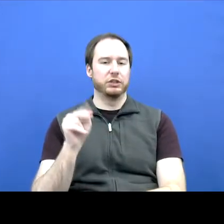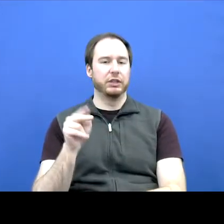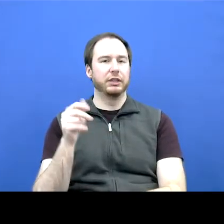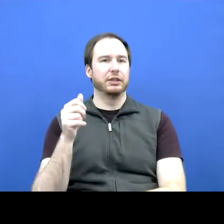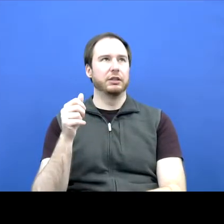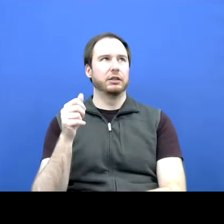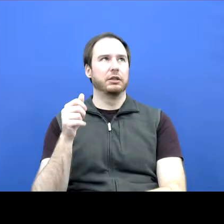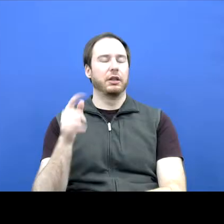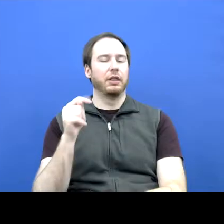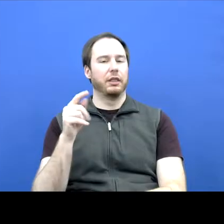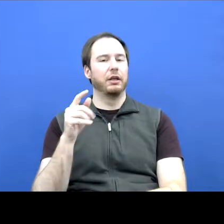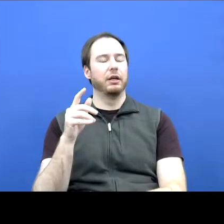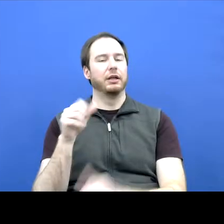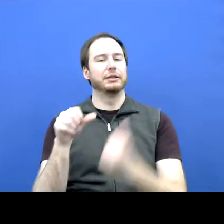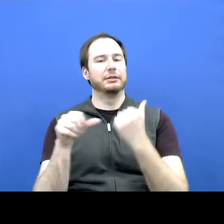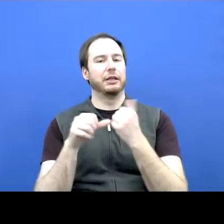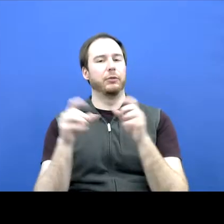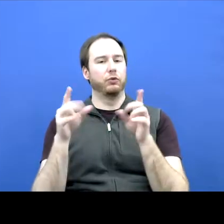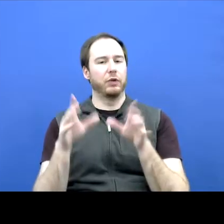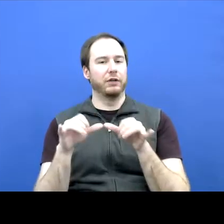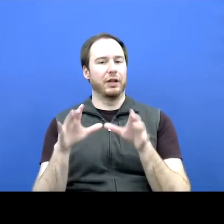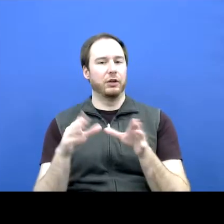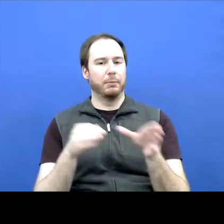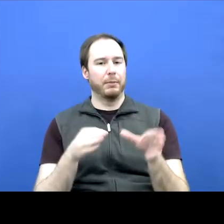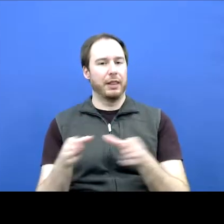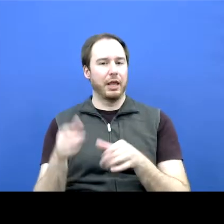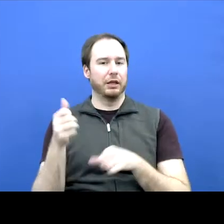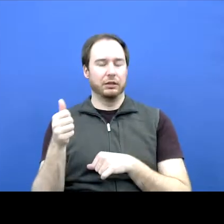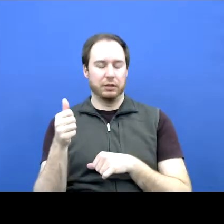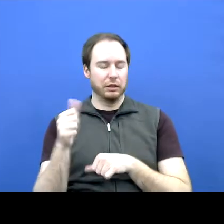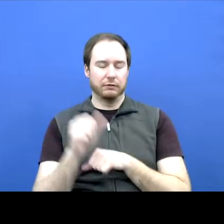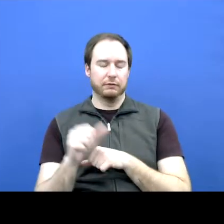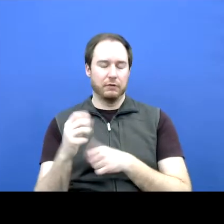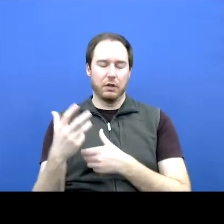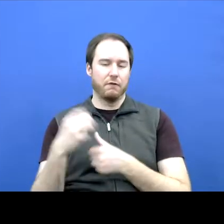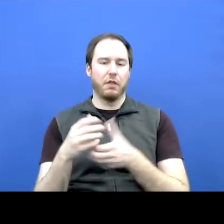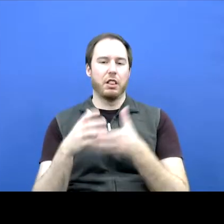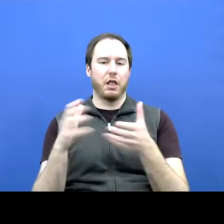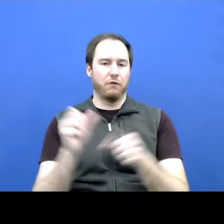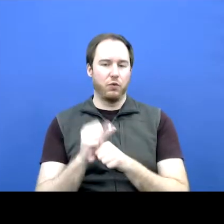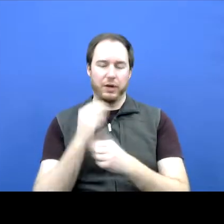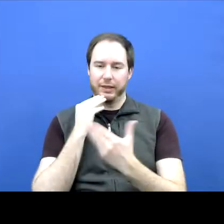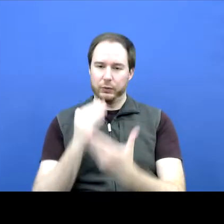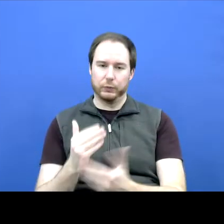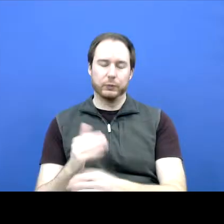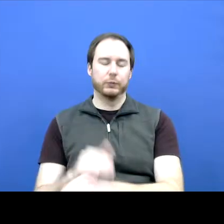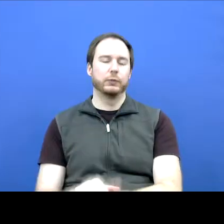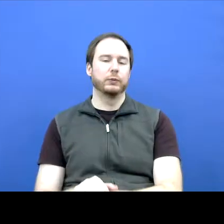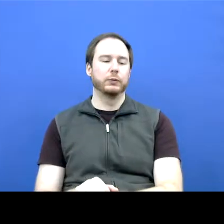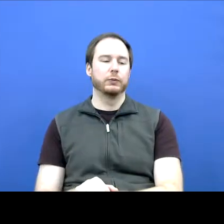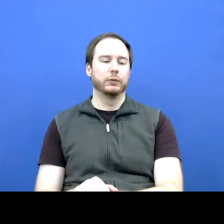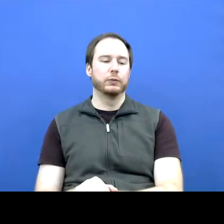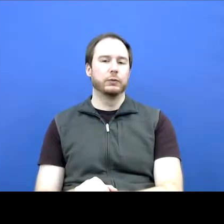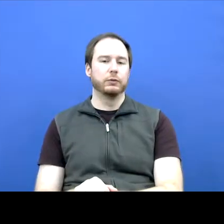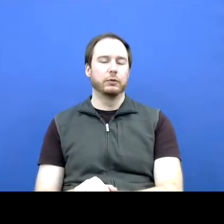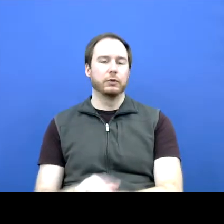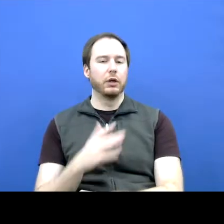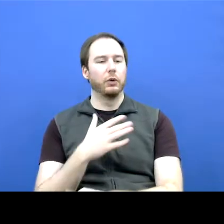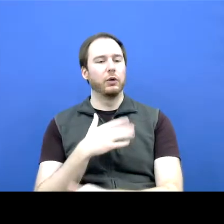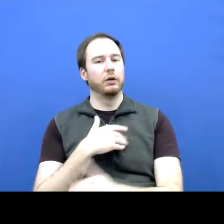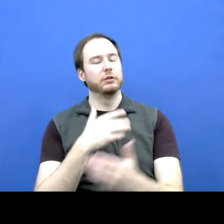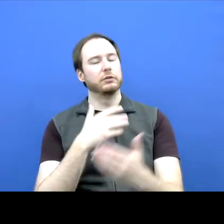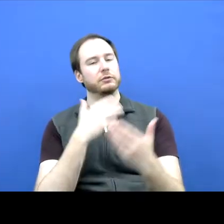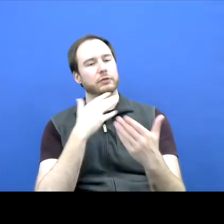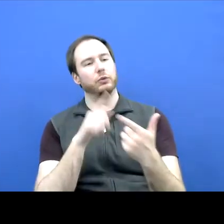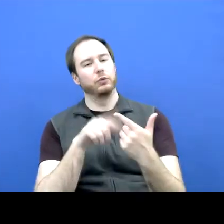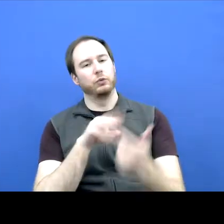is the Deputy Director of Engineering and Planning, and he's done a lot of work on this project. As I'll also give a shout out to Wassel